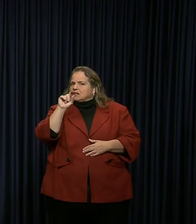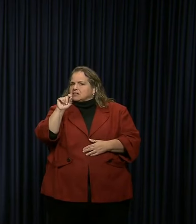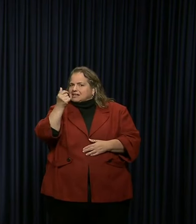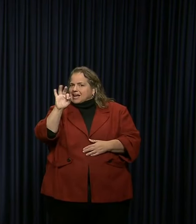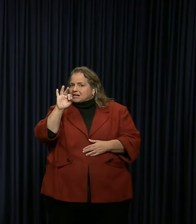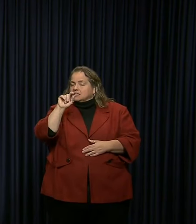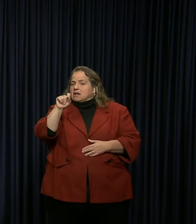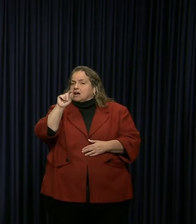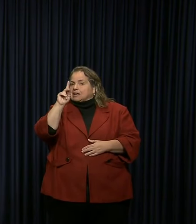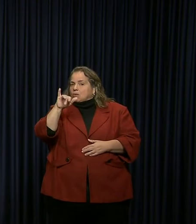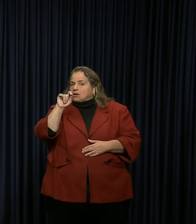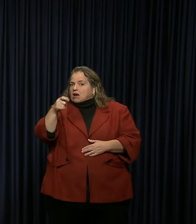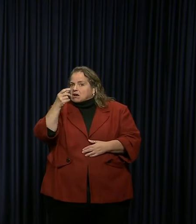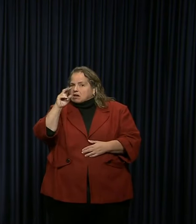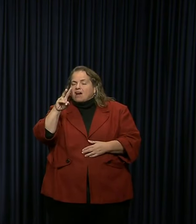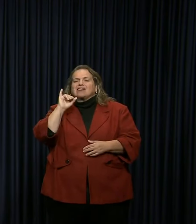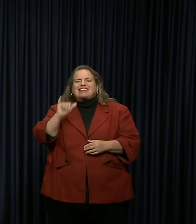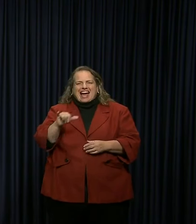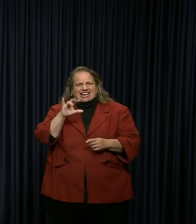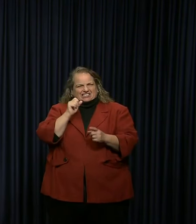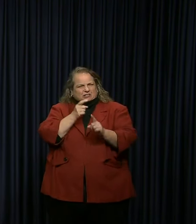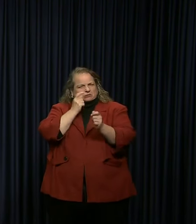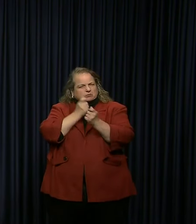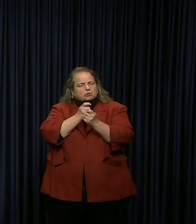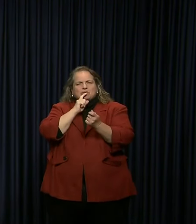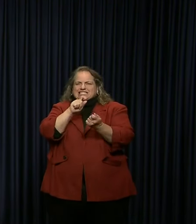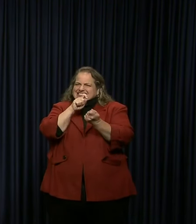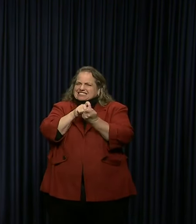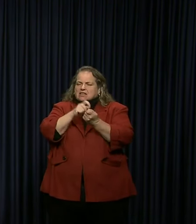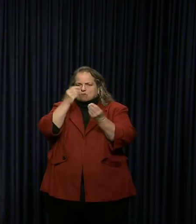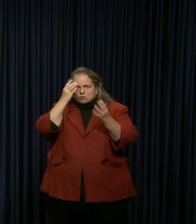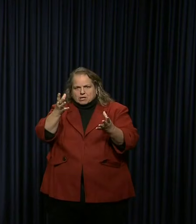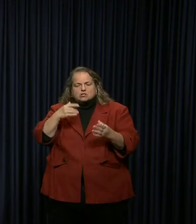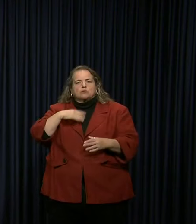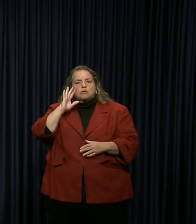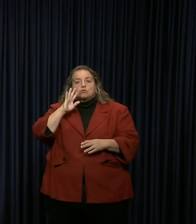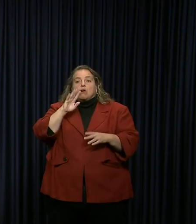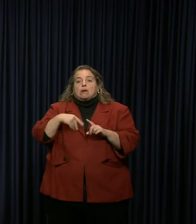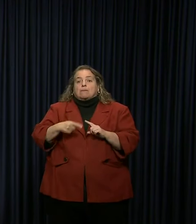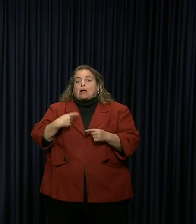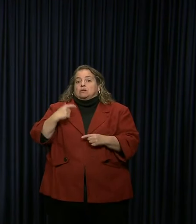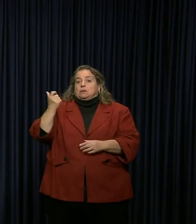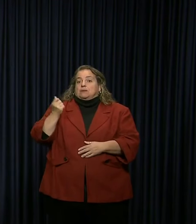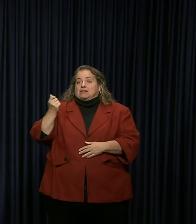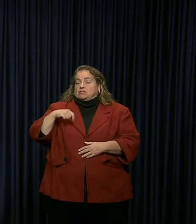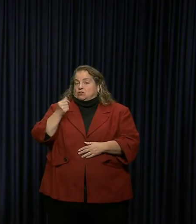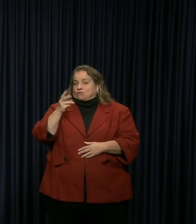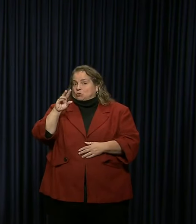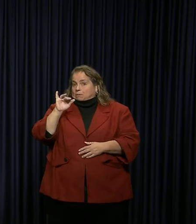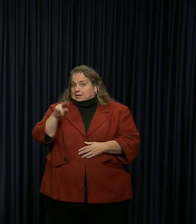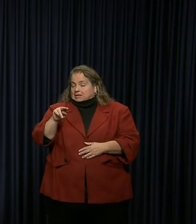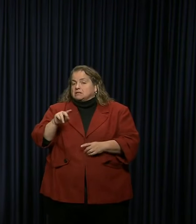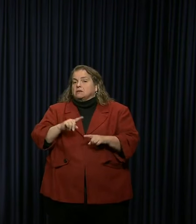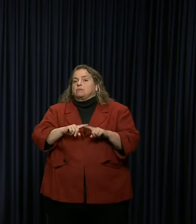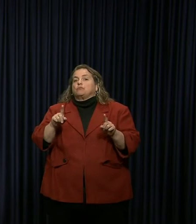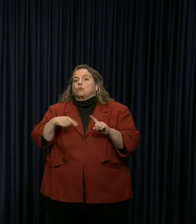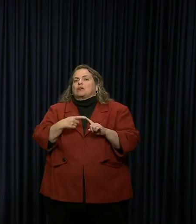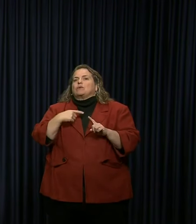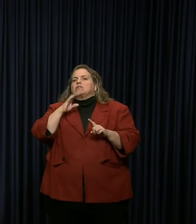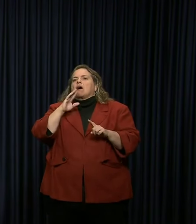kycovid19.ky.gov is the source for information. We're going to talk about benefits here in a little bit when we get an unemployment